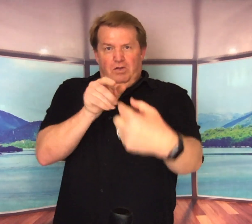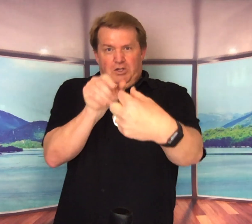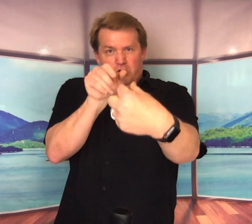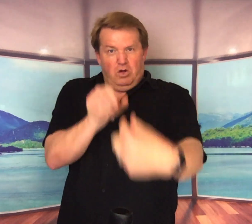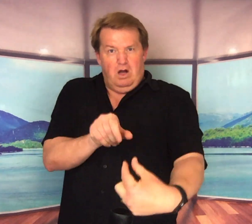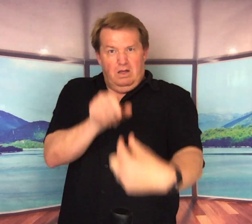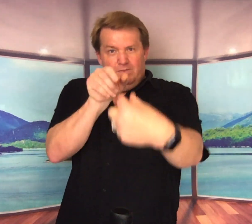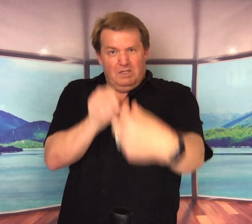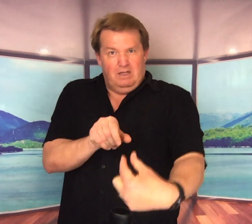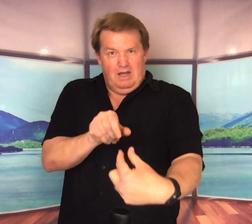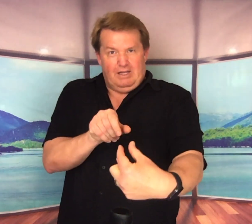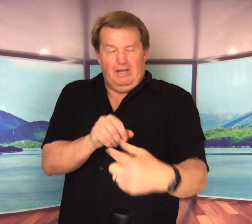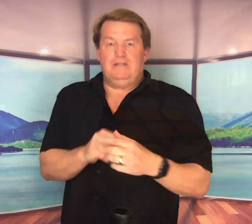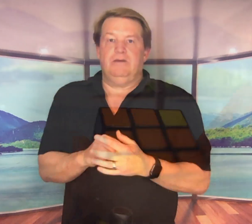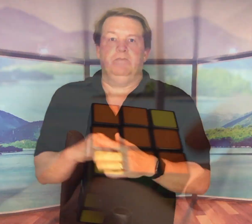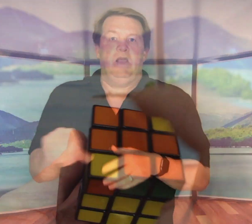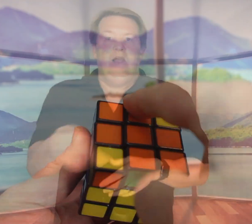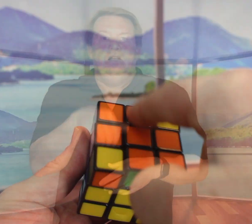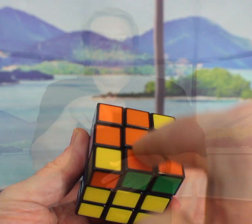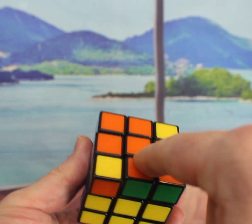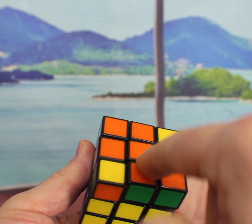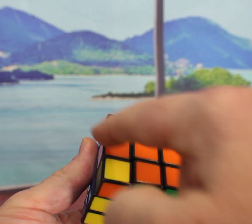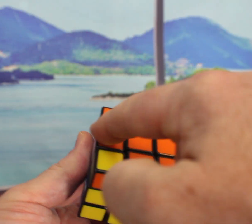2 columns like this.